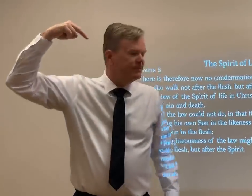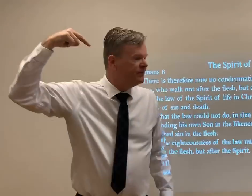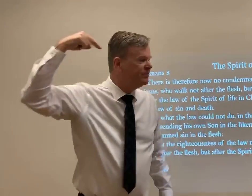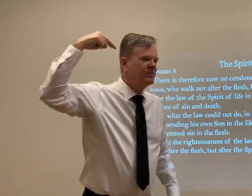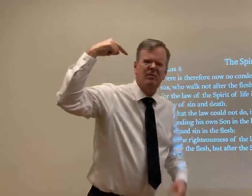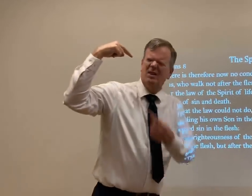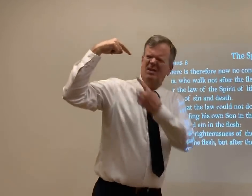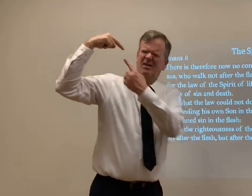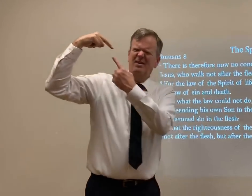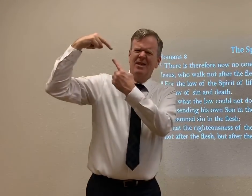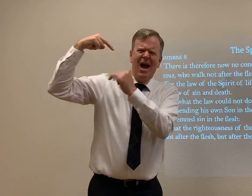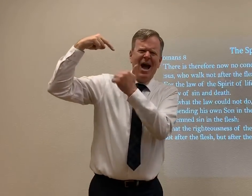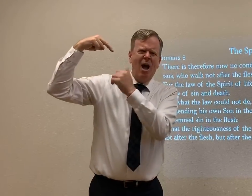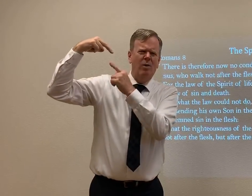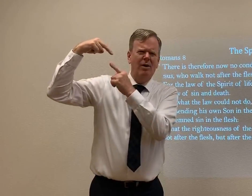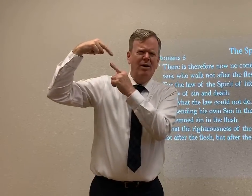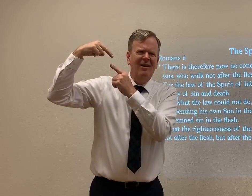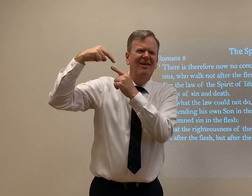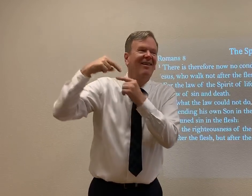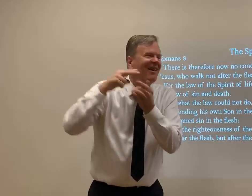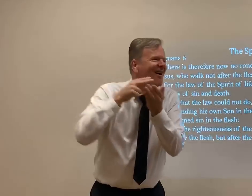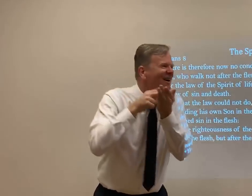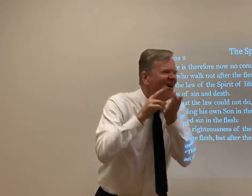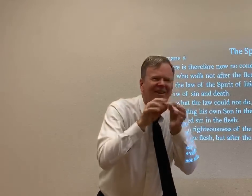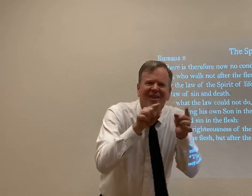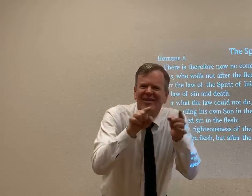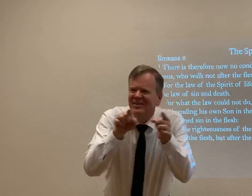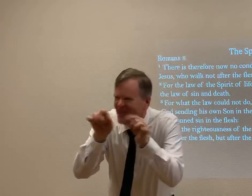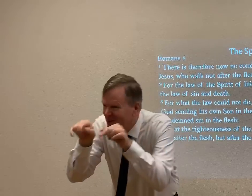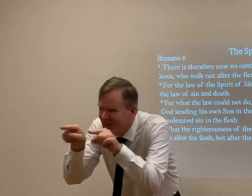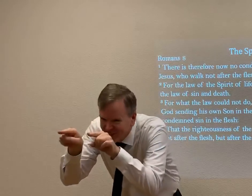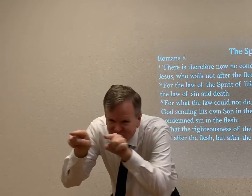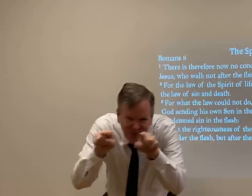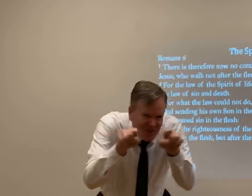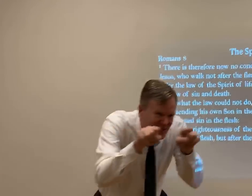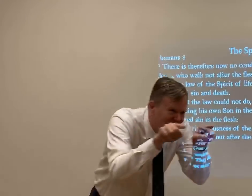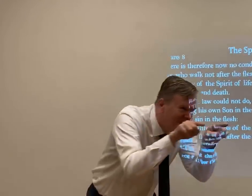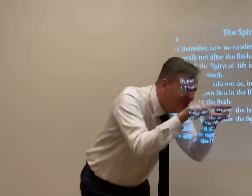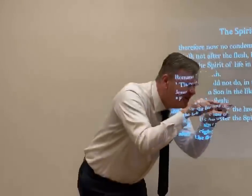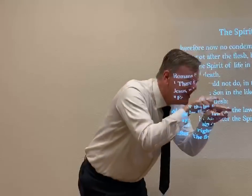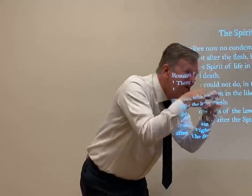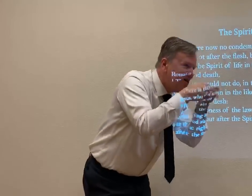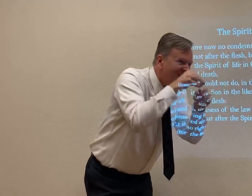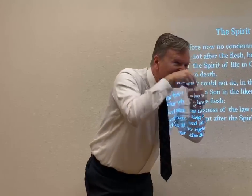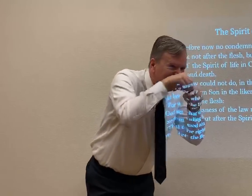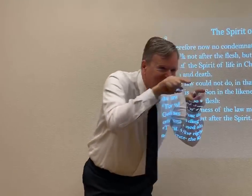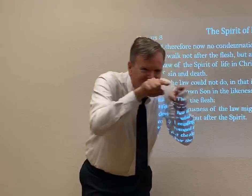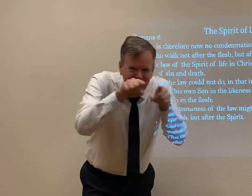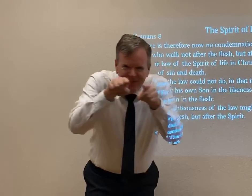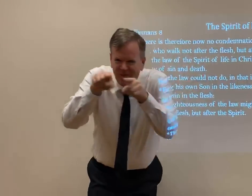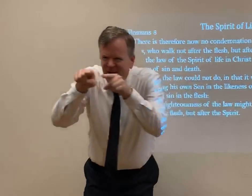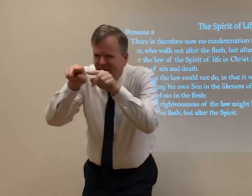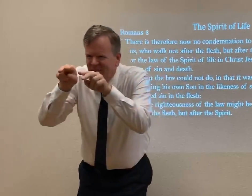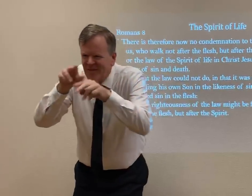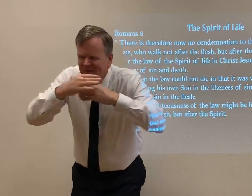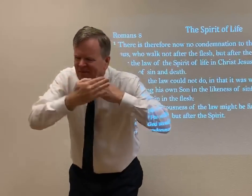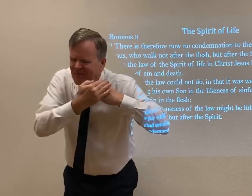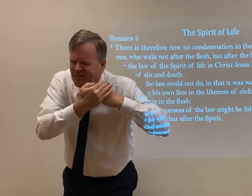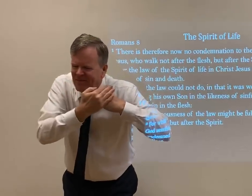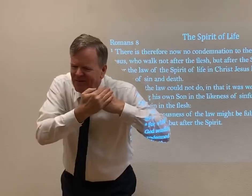he has his eyes on us. How he does that is through the Holy Ghost. Being filled, and you're being filled